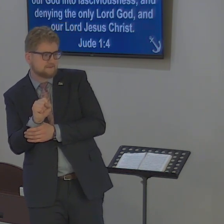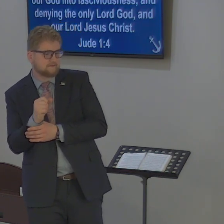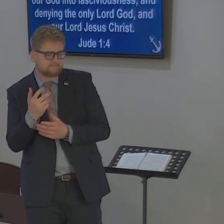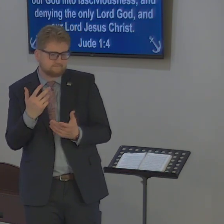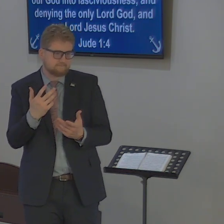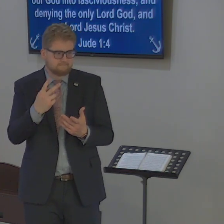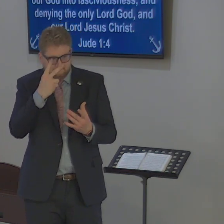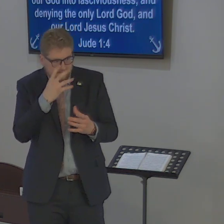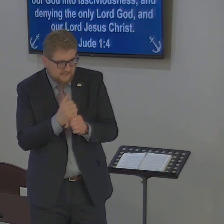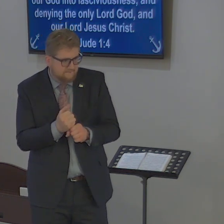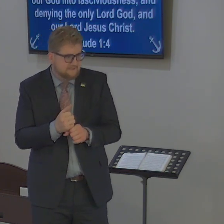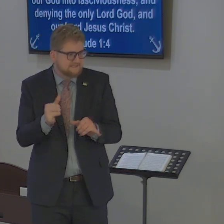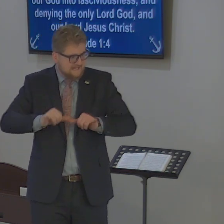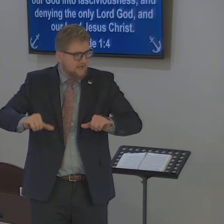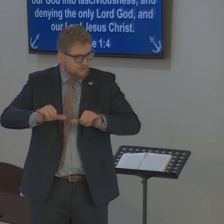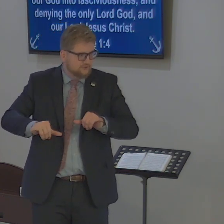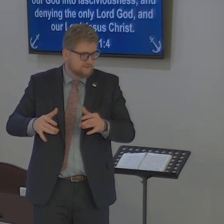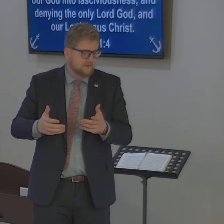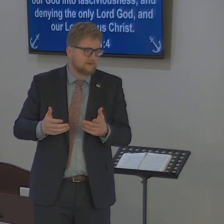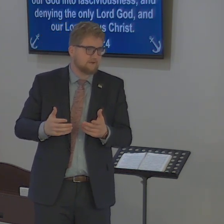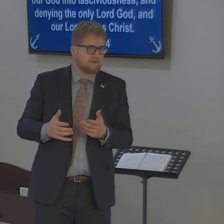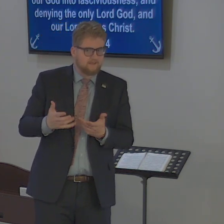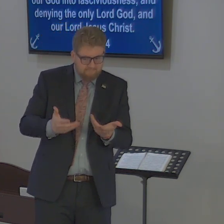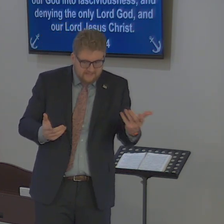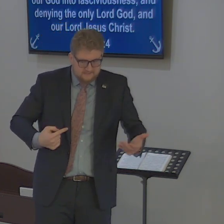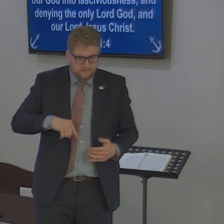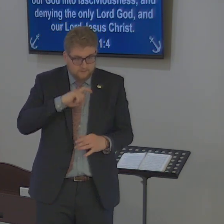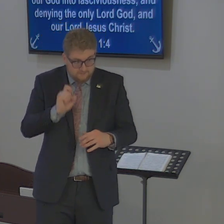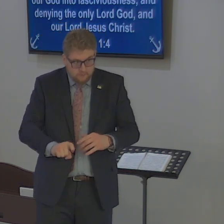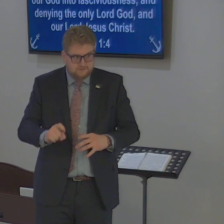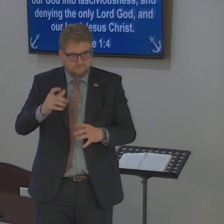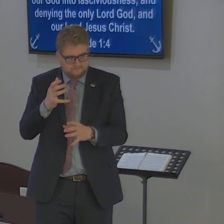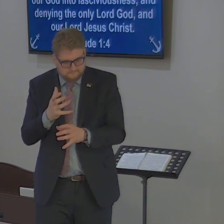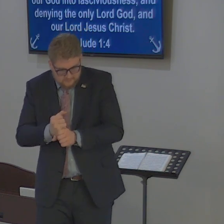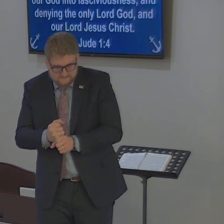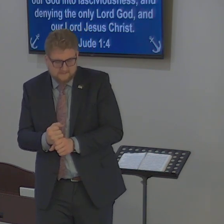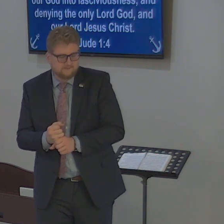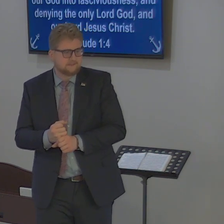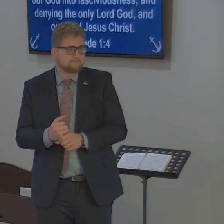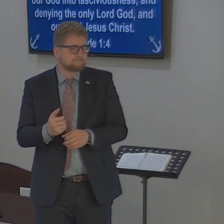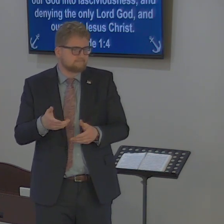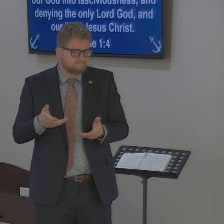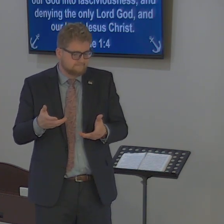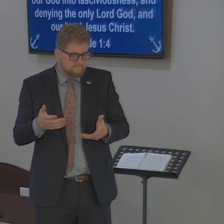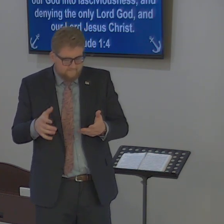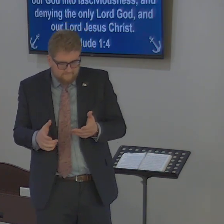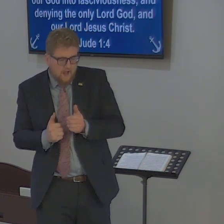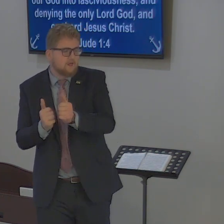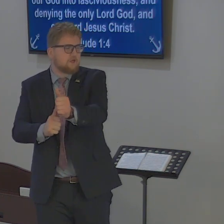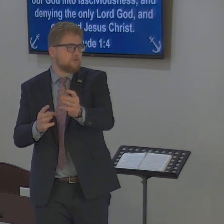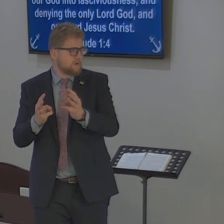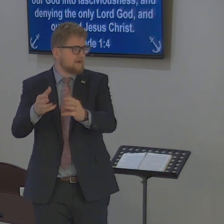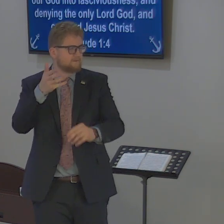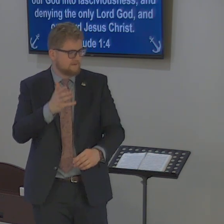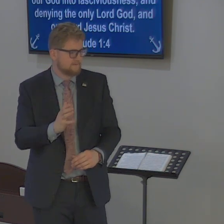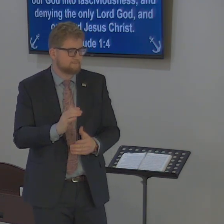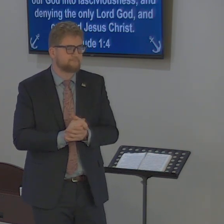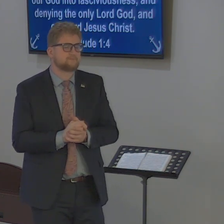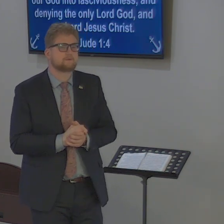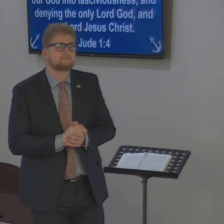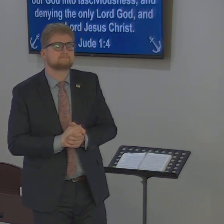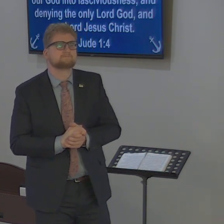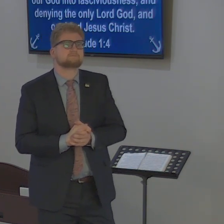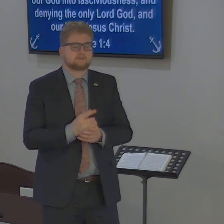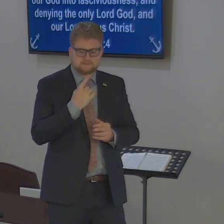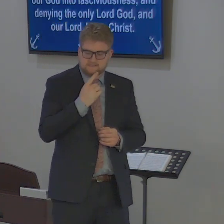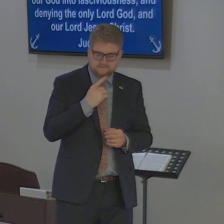to his will and his way. So he said some of these men crept in. These are deceivers to change the grace of God, denying the